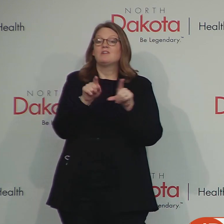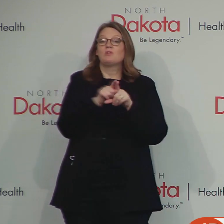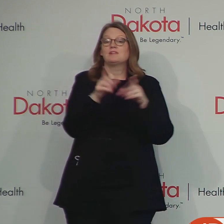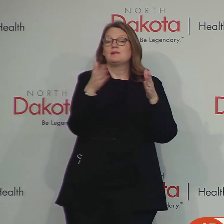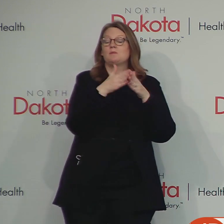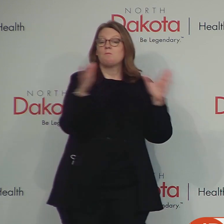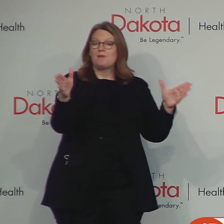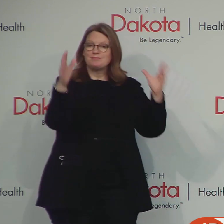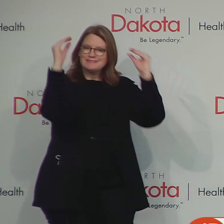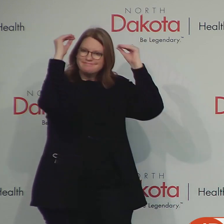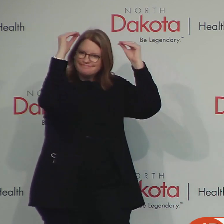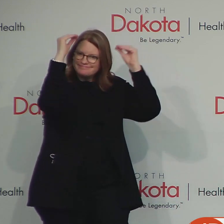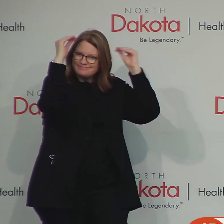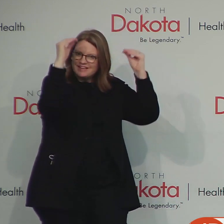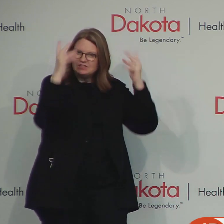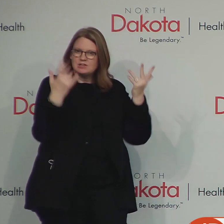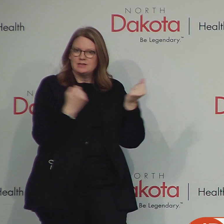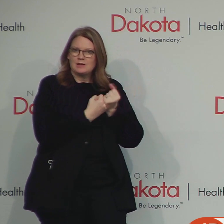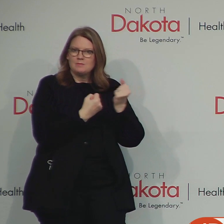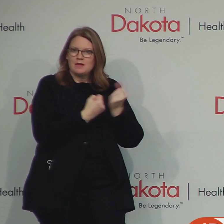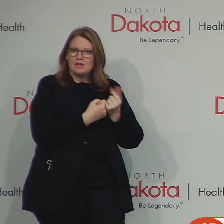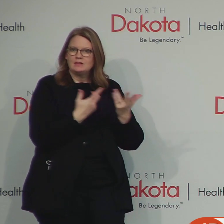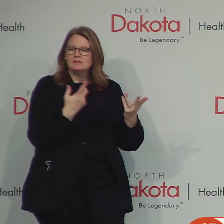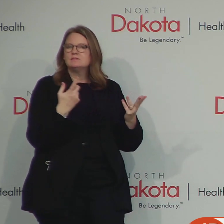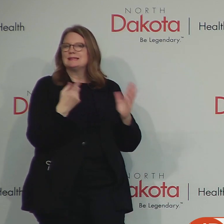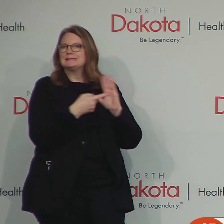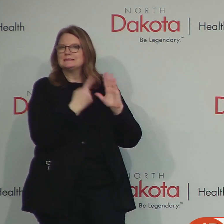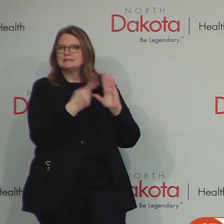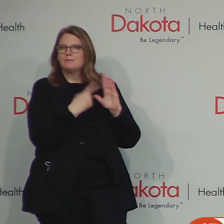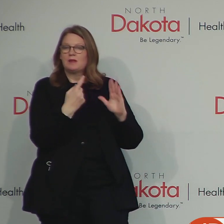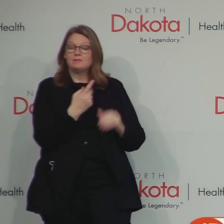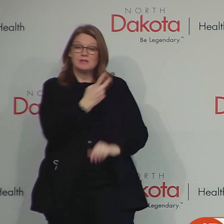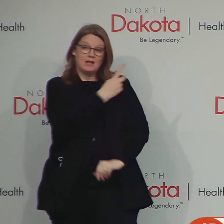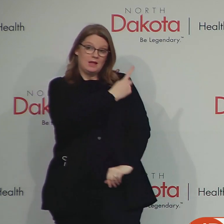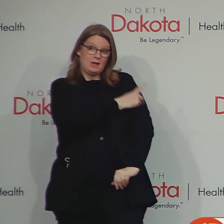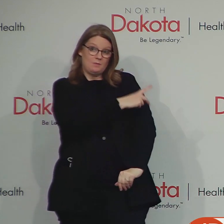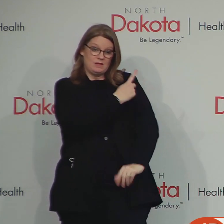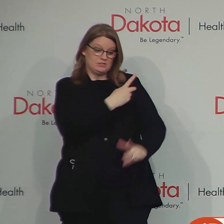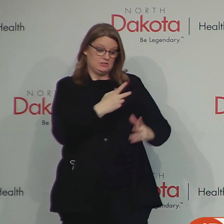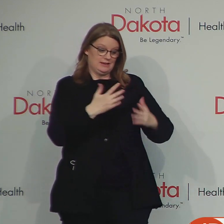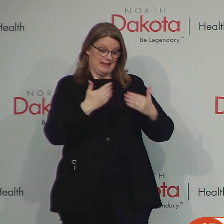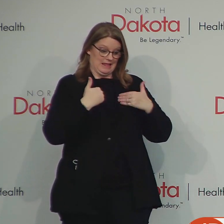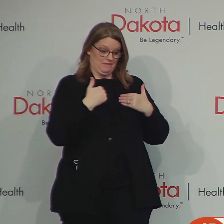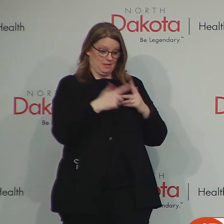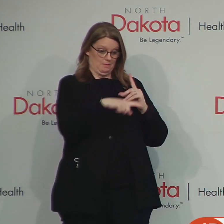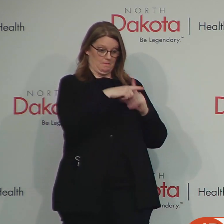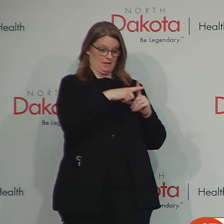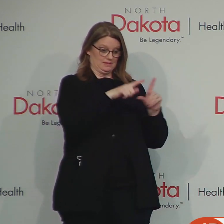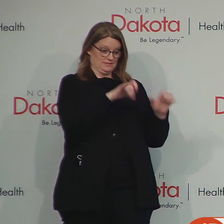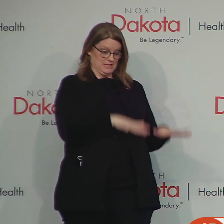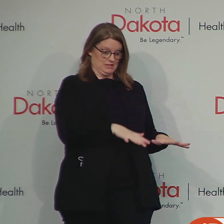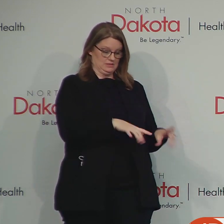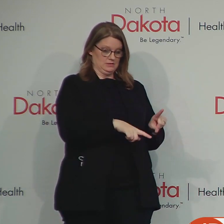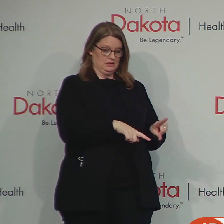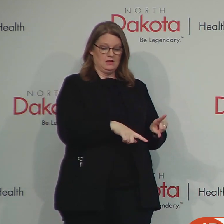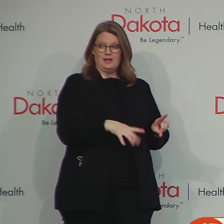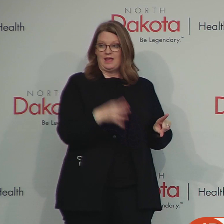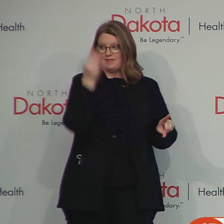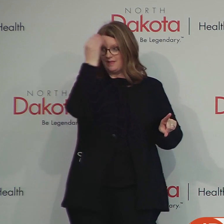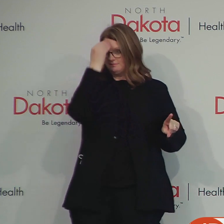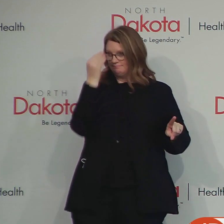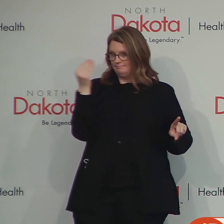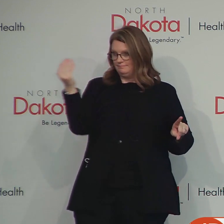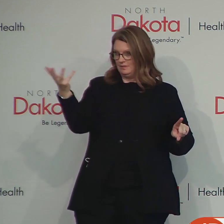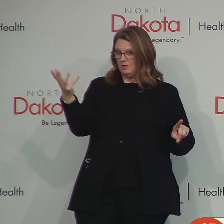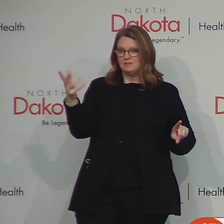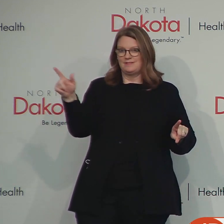education campaign. At times, there's a disconnect between a patient receiving a positive test and a clinician being notified of that